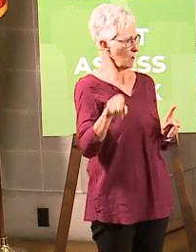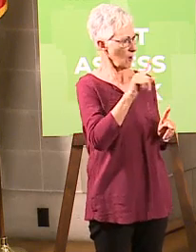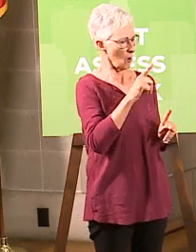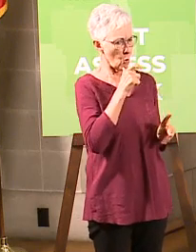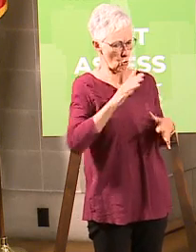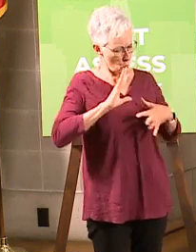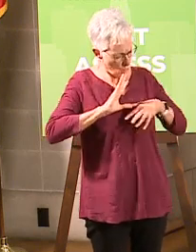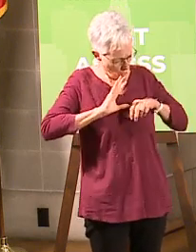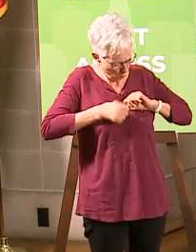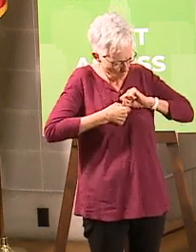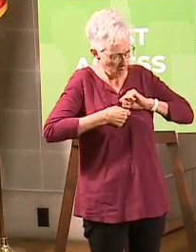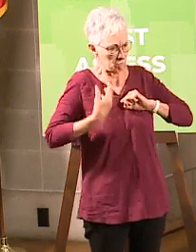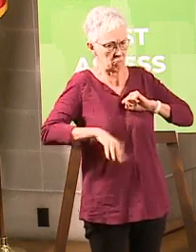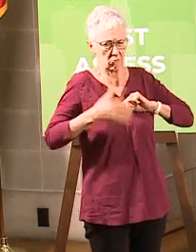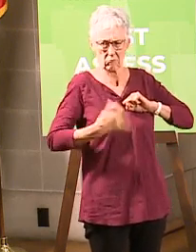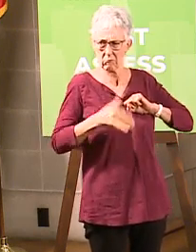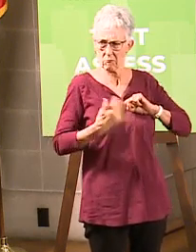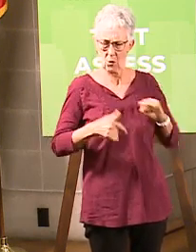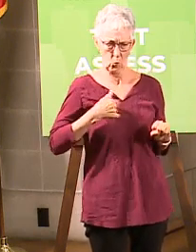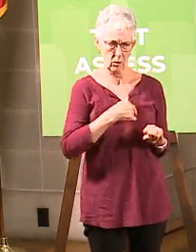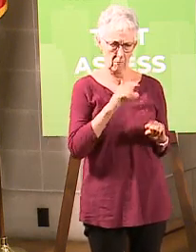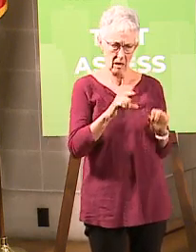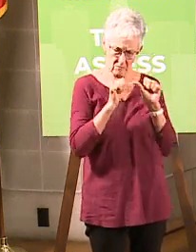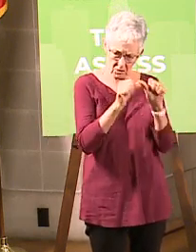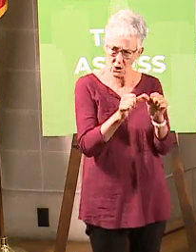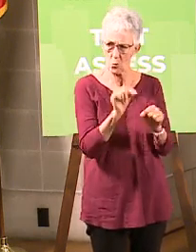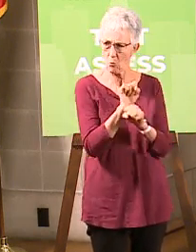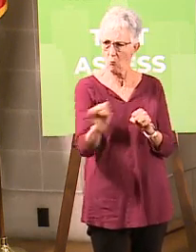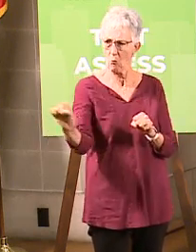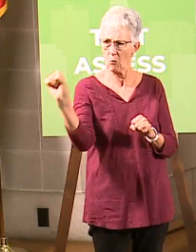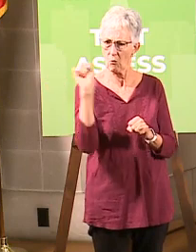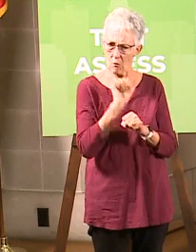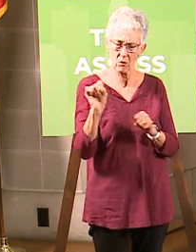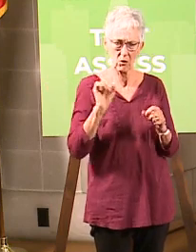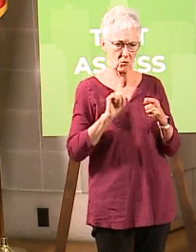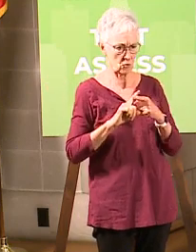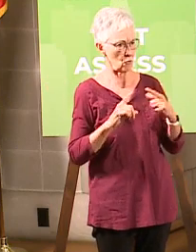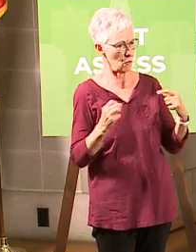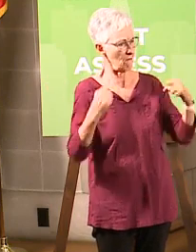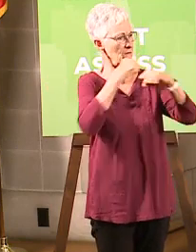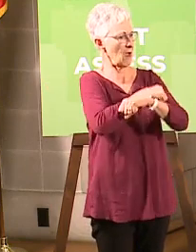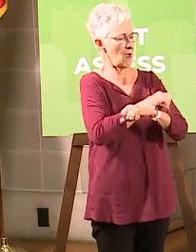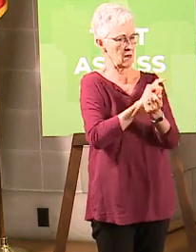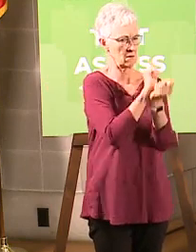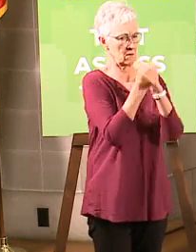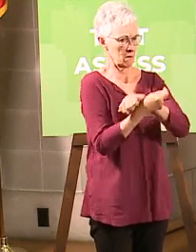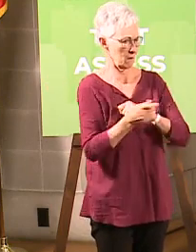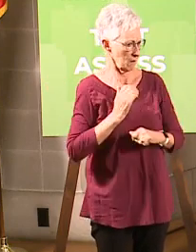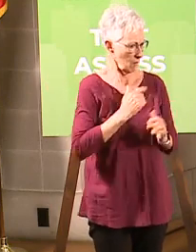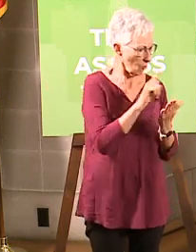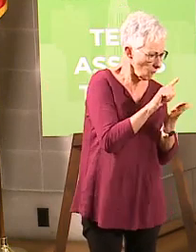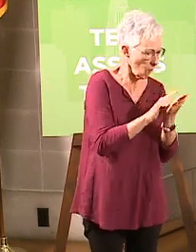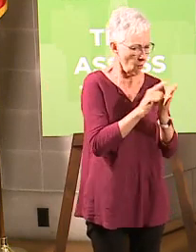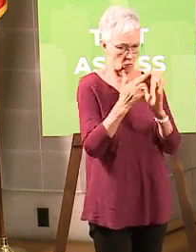police officer did to him, how he killed him right there on the street. And justice must be